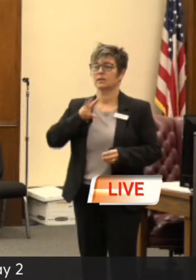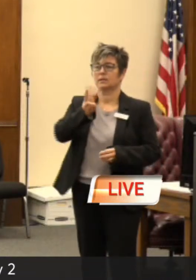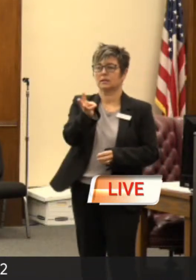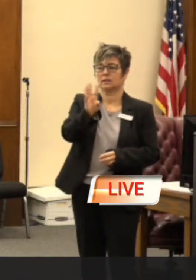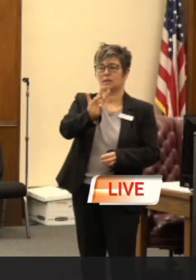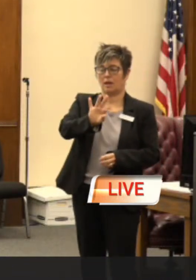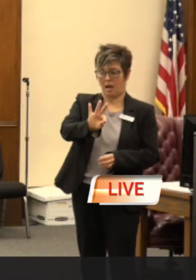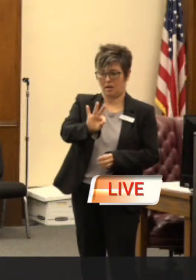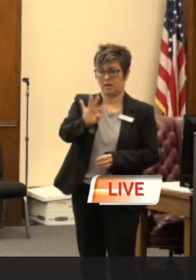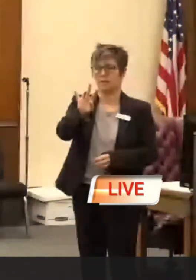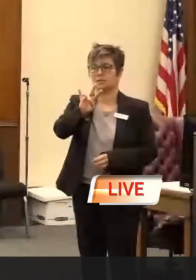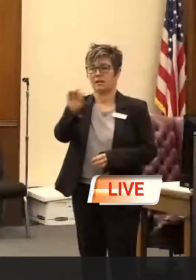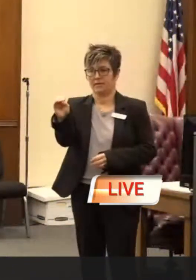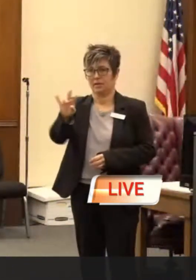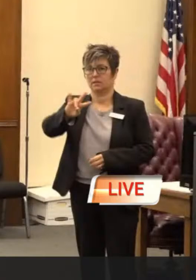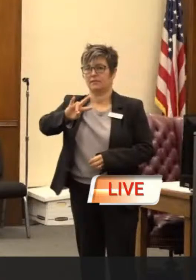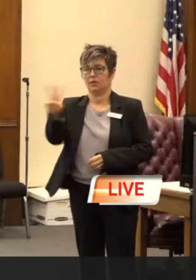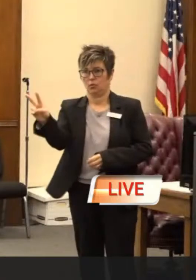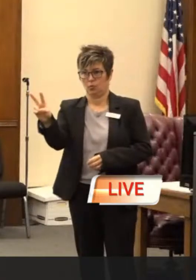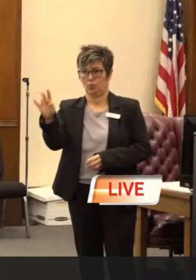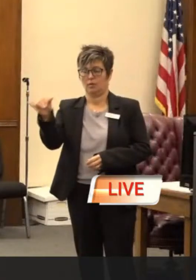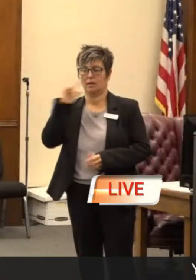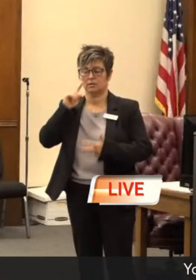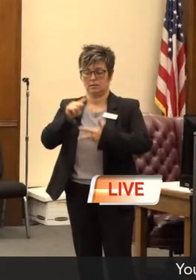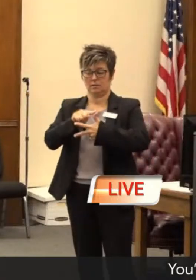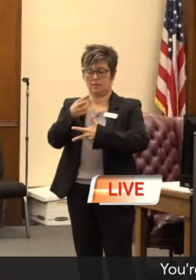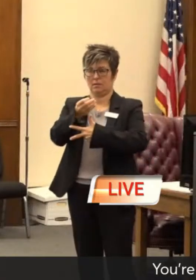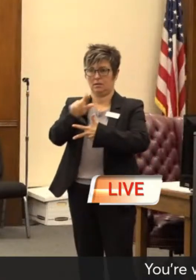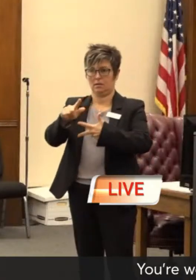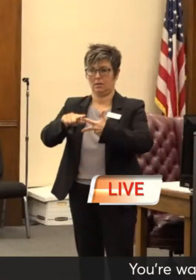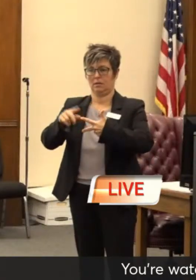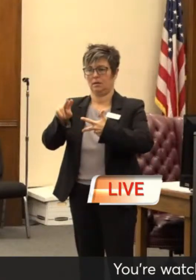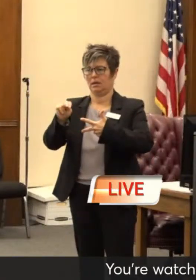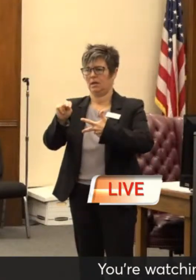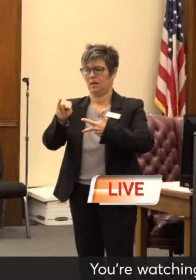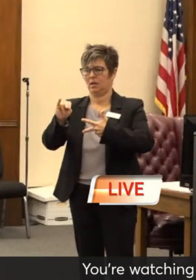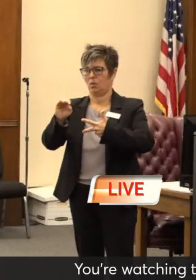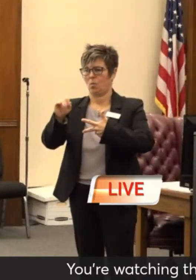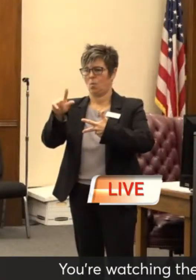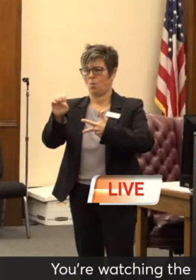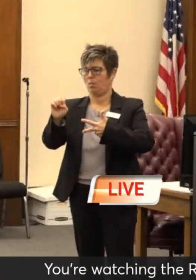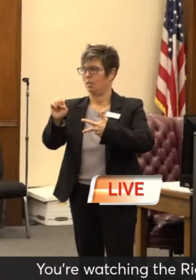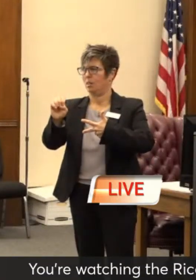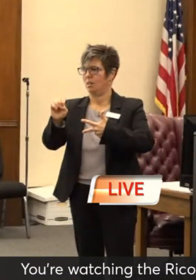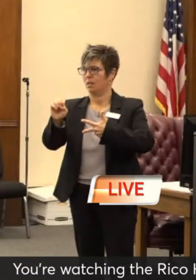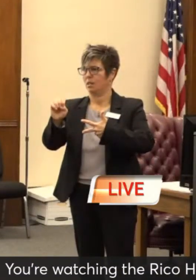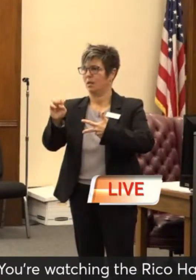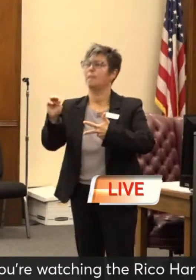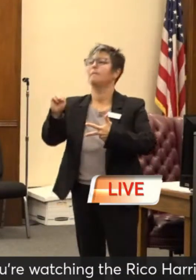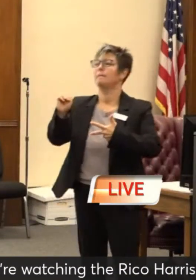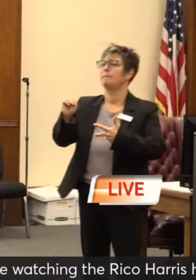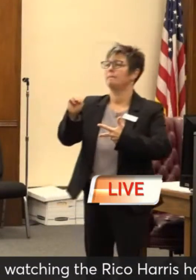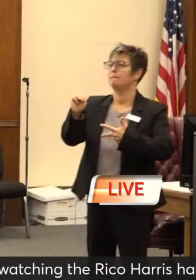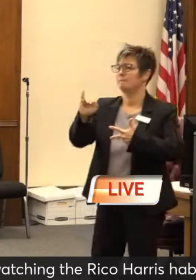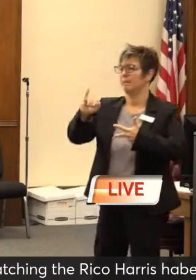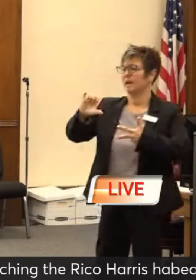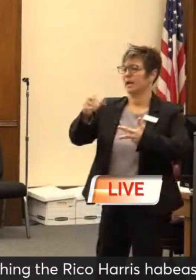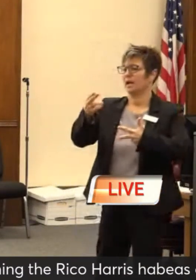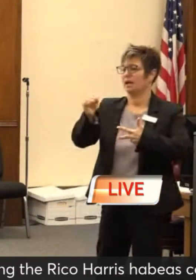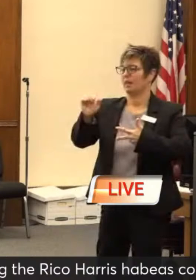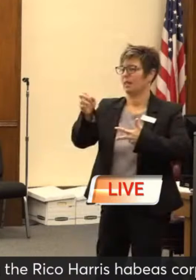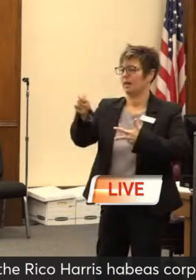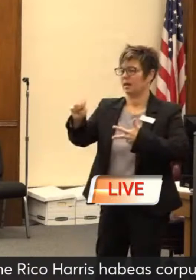and 72, which are the affidavits of Joseph Hill, Manisha McElwain. Yes. McGowan. Thank you.